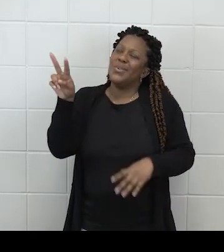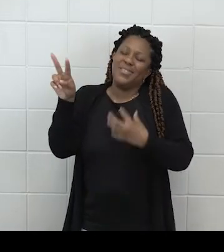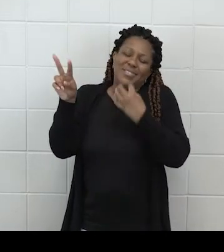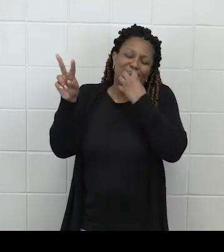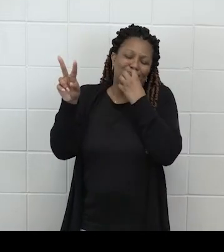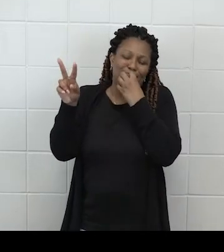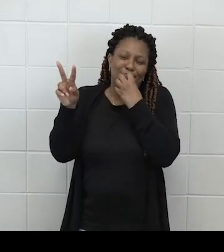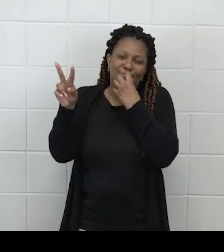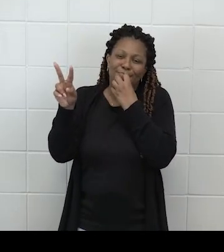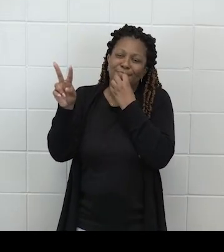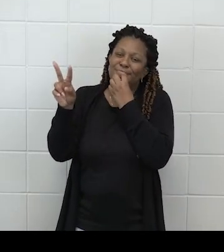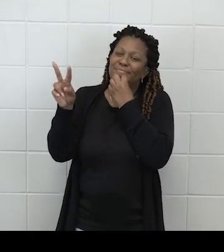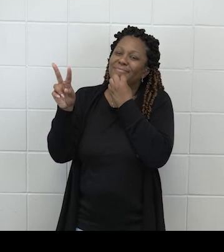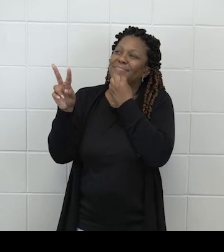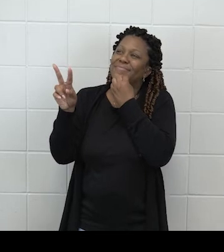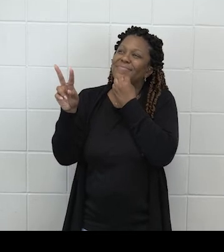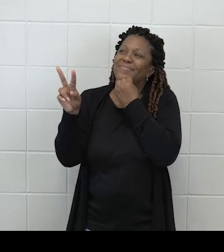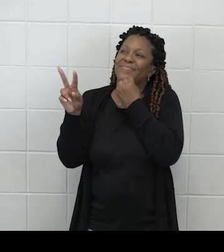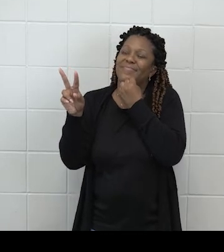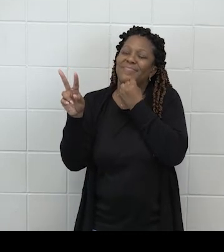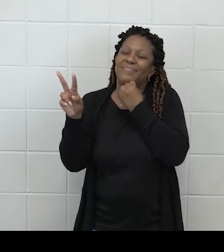to me.